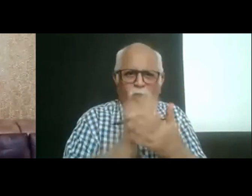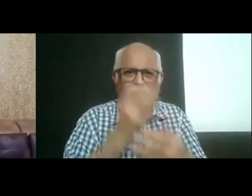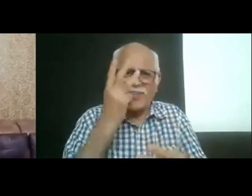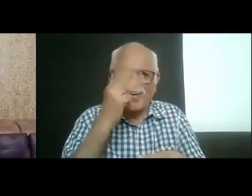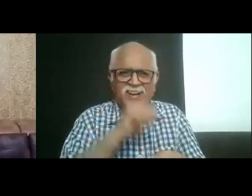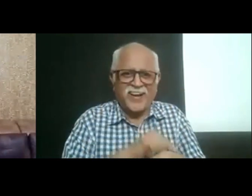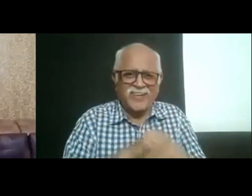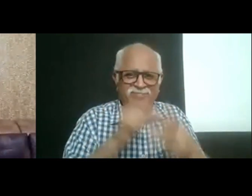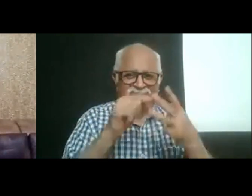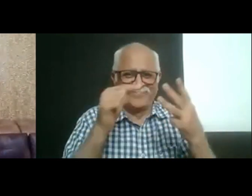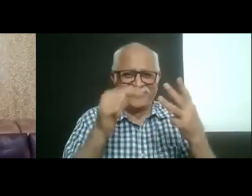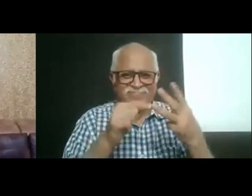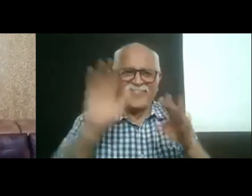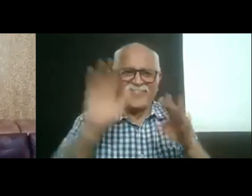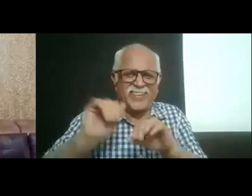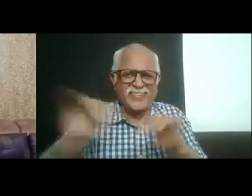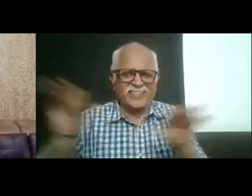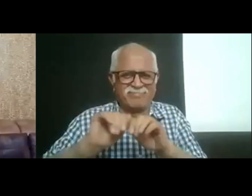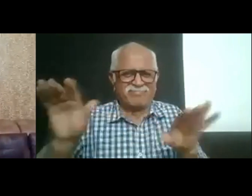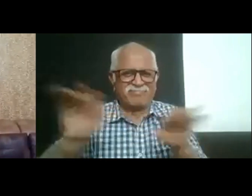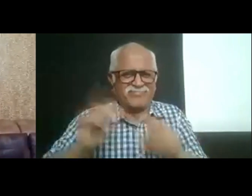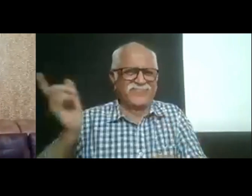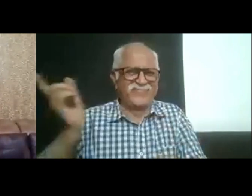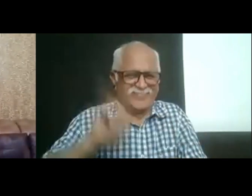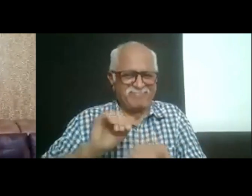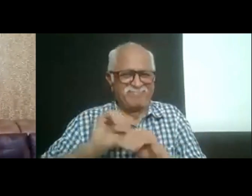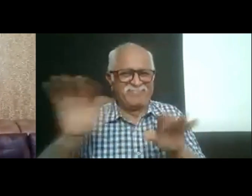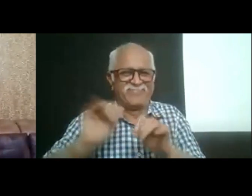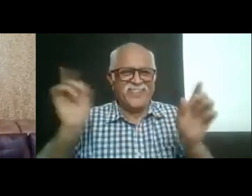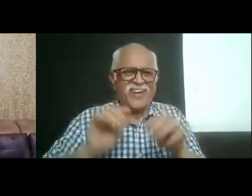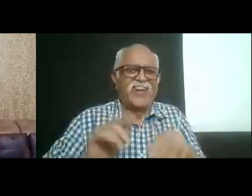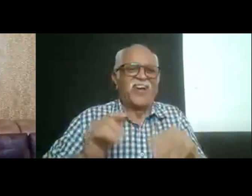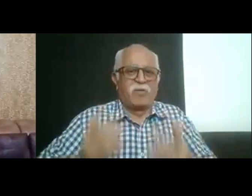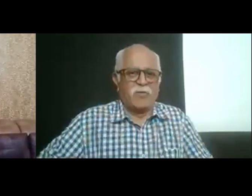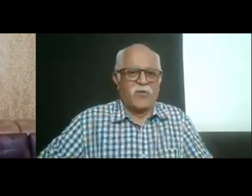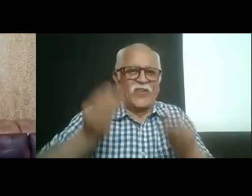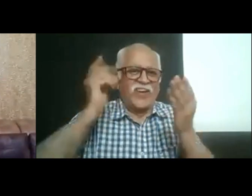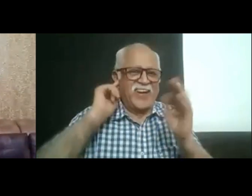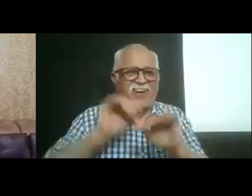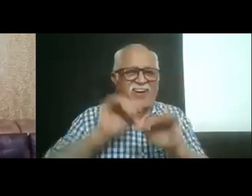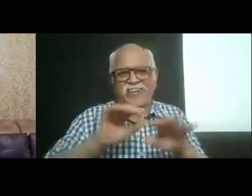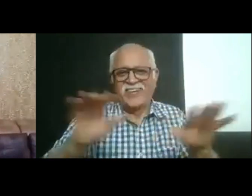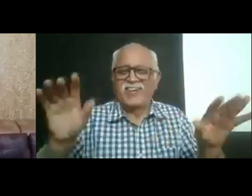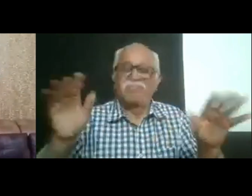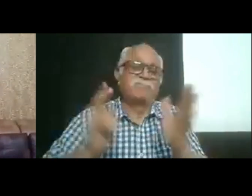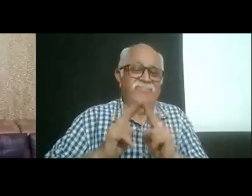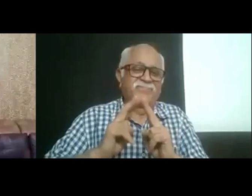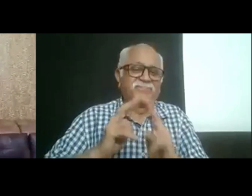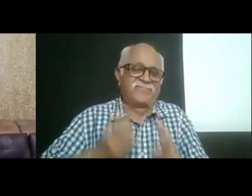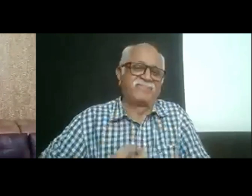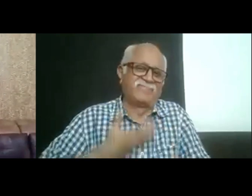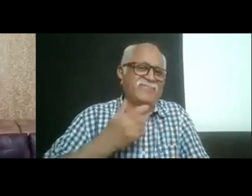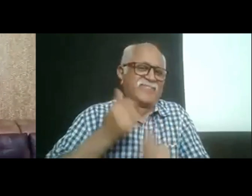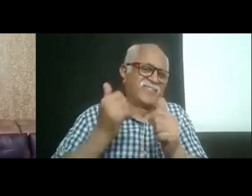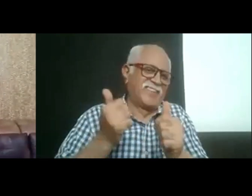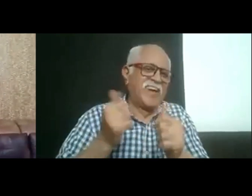thing, there were three programs actually when this was done. Like three different doctors came in, so there was more